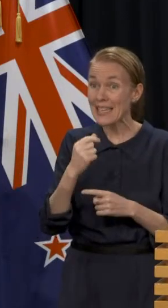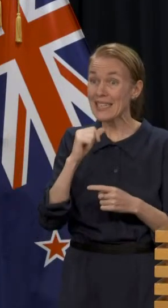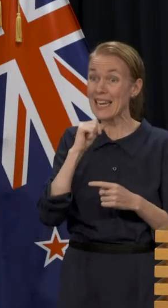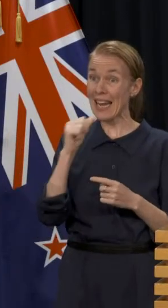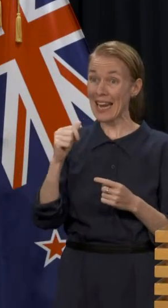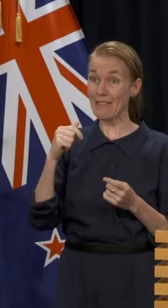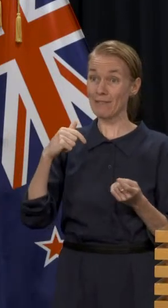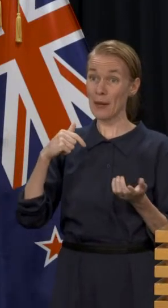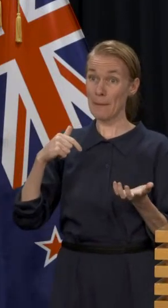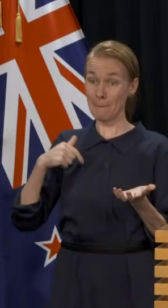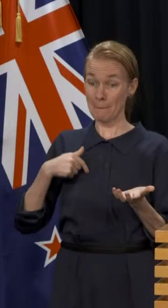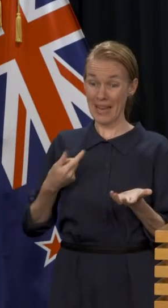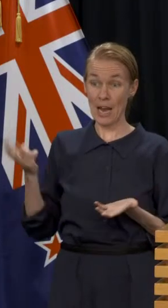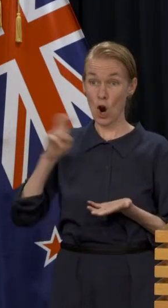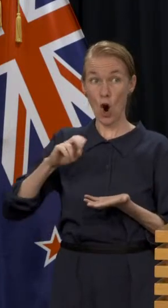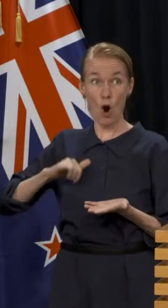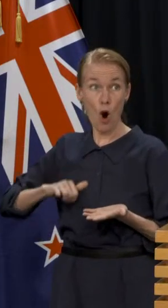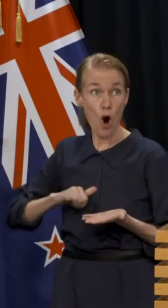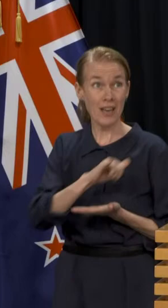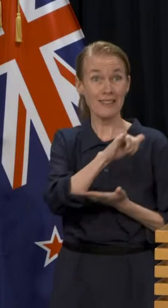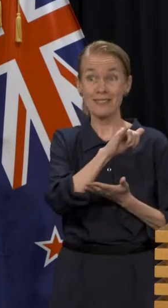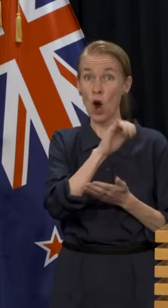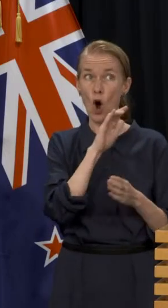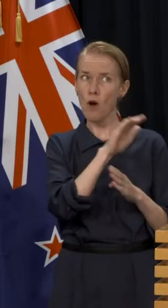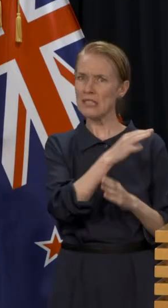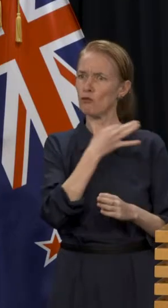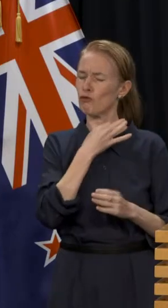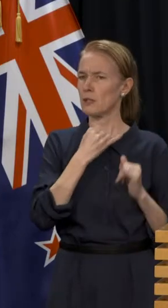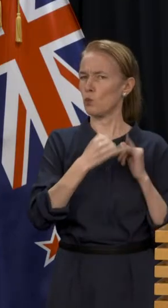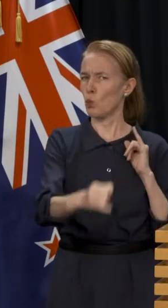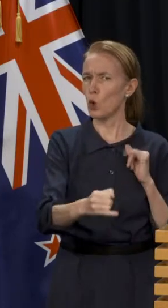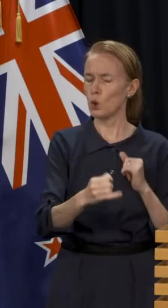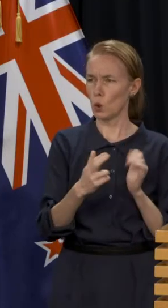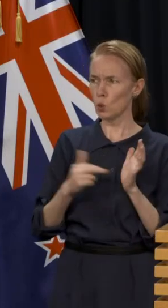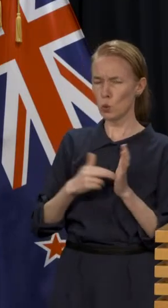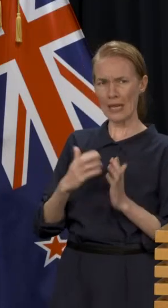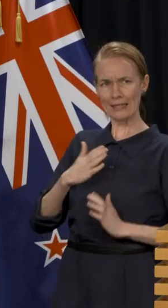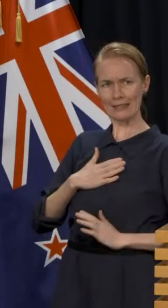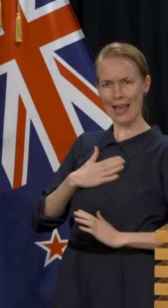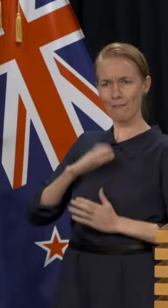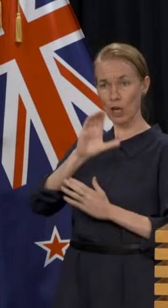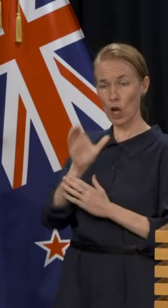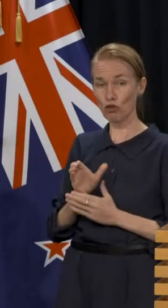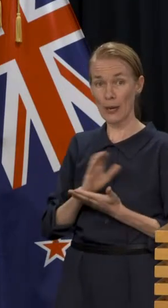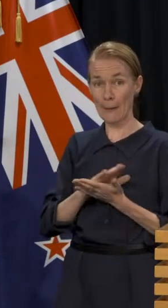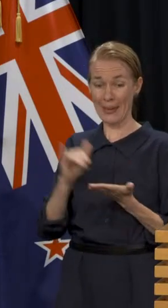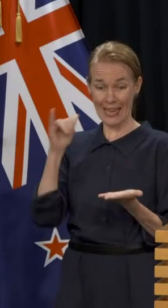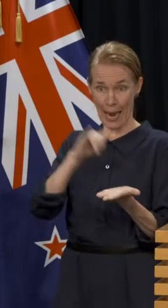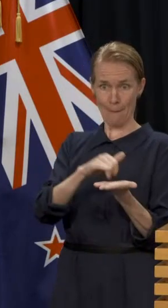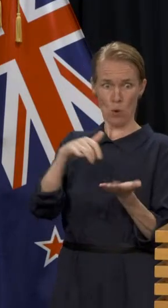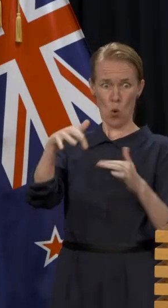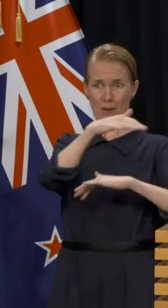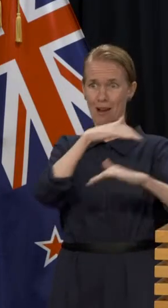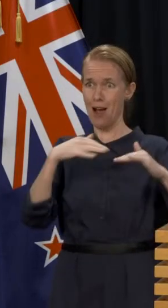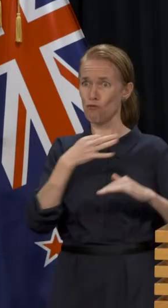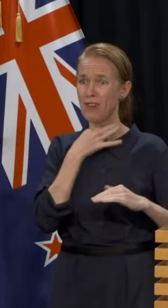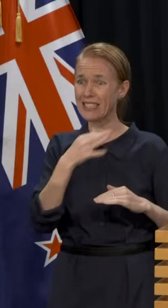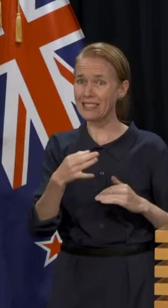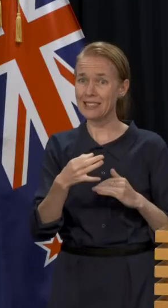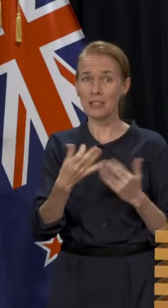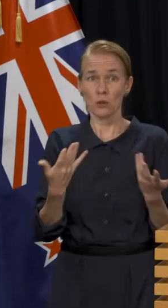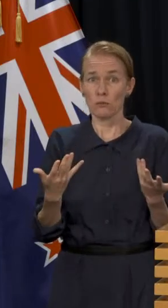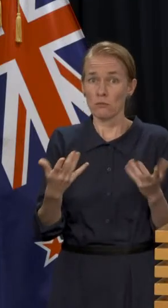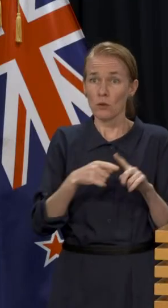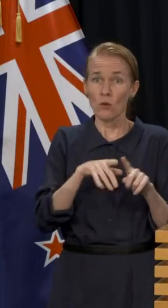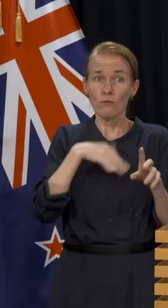effectively entering a hot zone, which is the rest of the world. And that the airport is symptomatic of that. You'll be getting on the plane with people who have transited from other